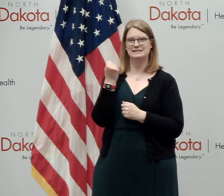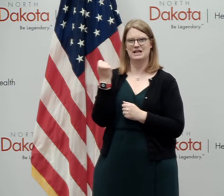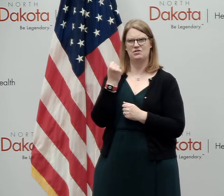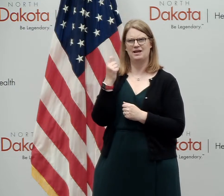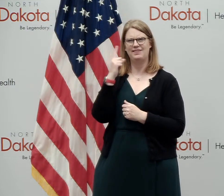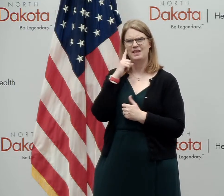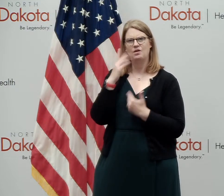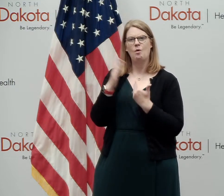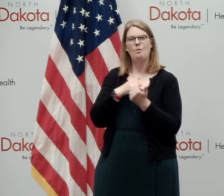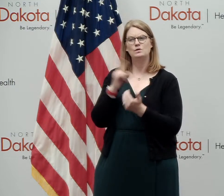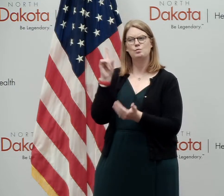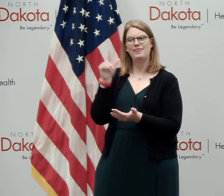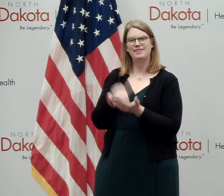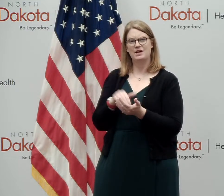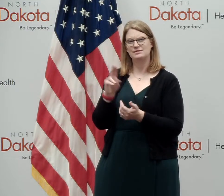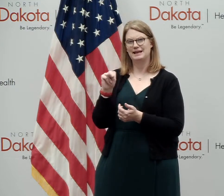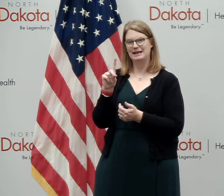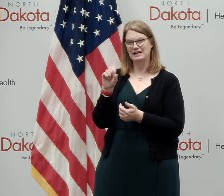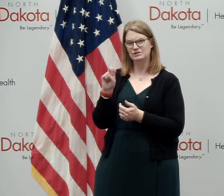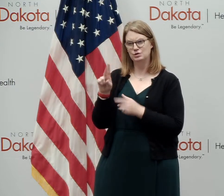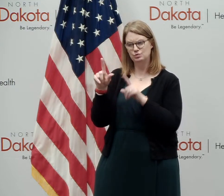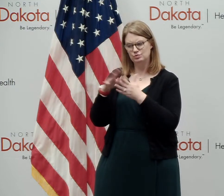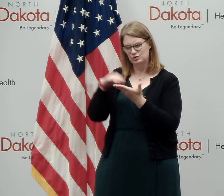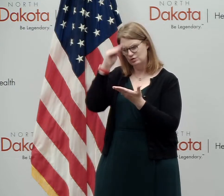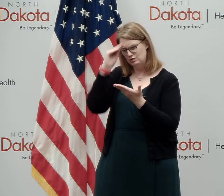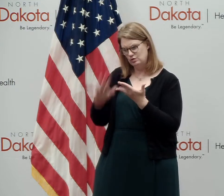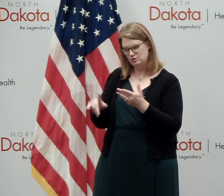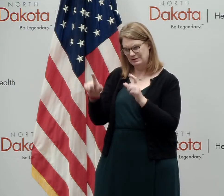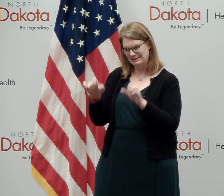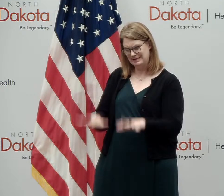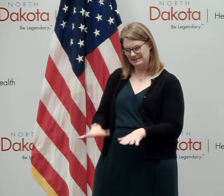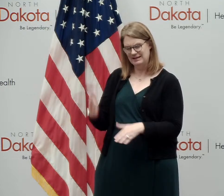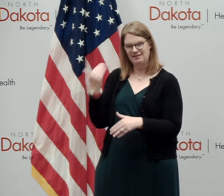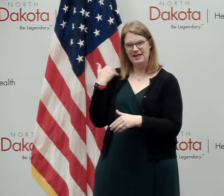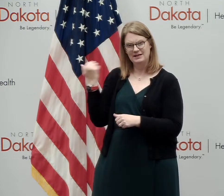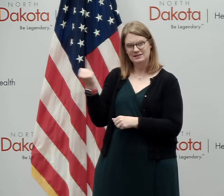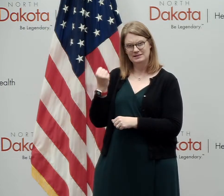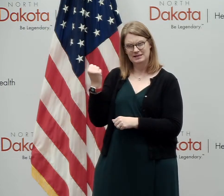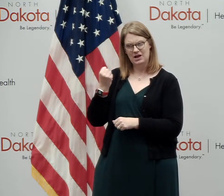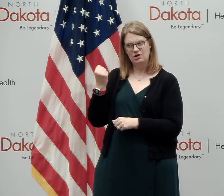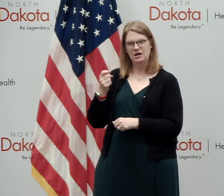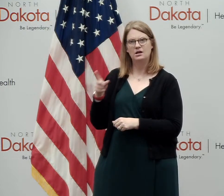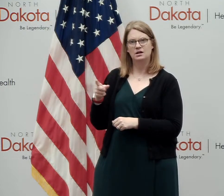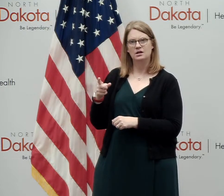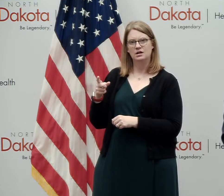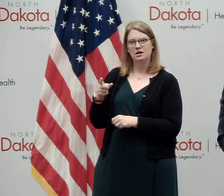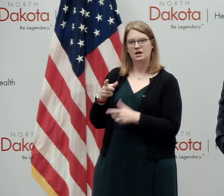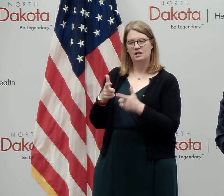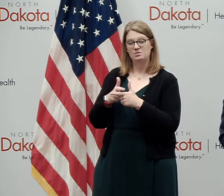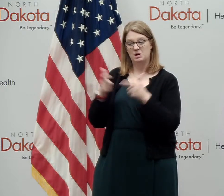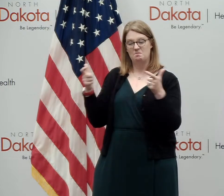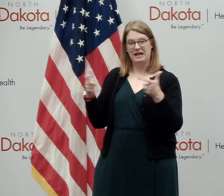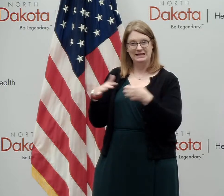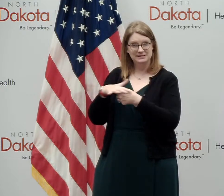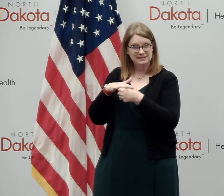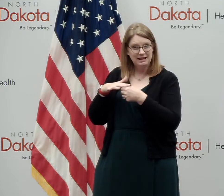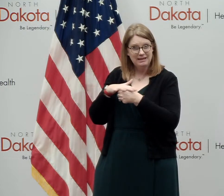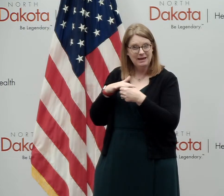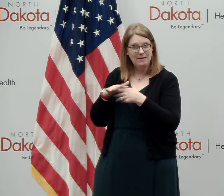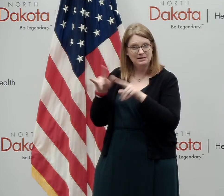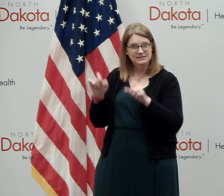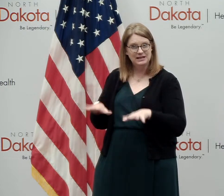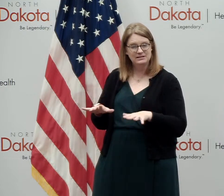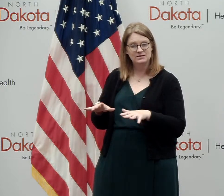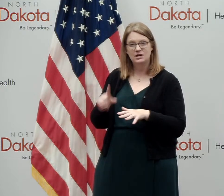I think close to 1,000 NDSU students were tested last Saturday, which was our largest campus testing. And